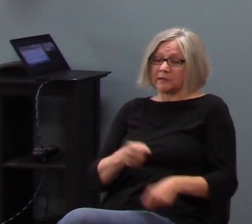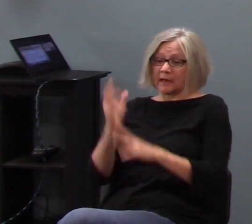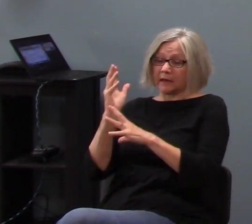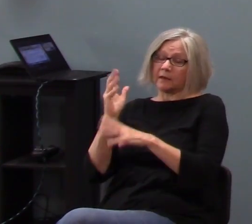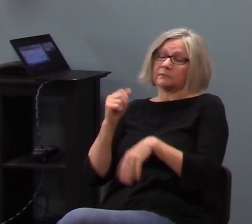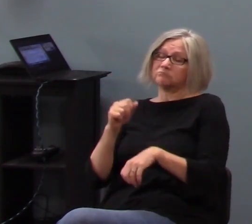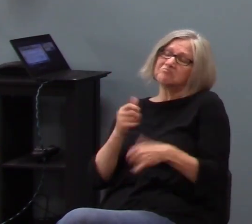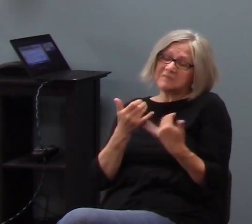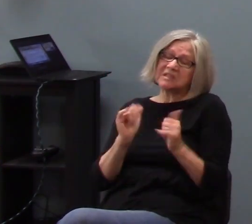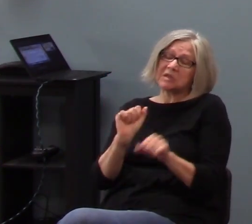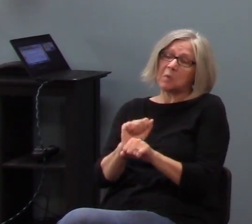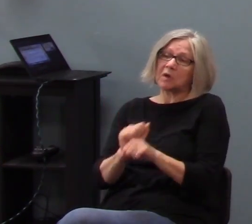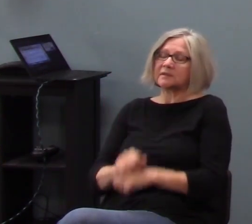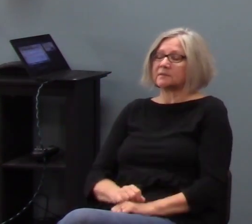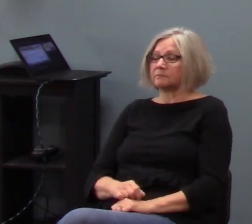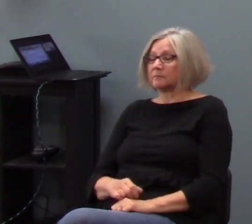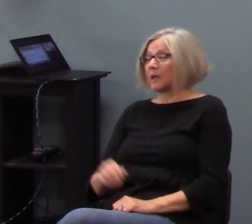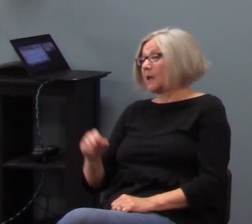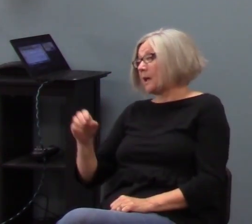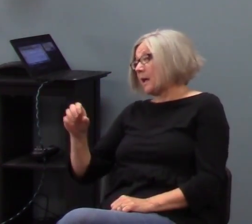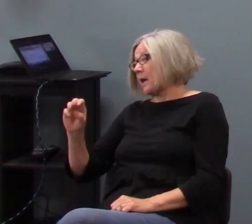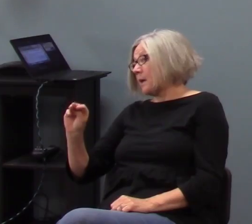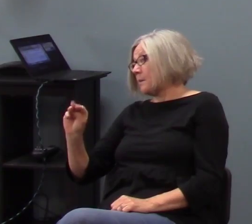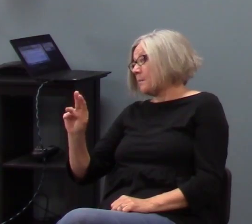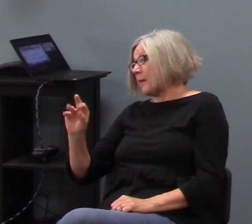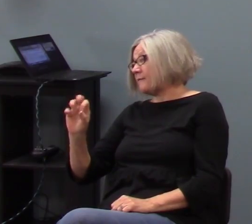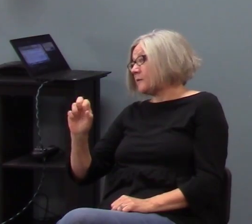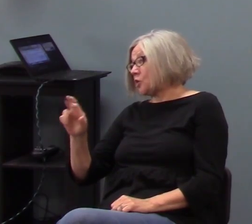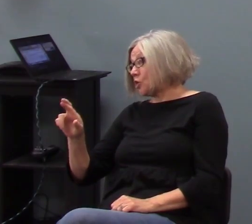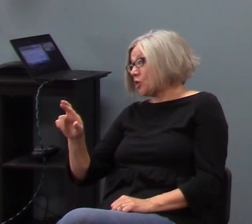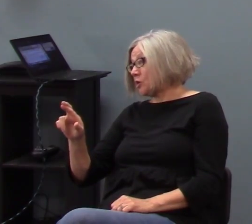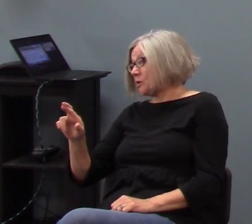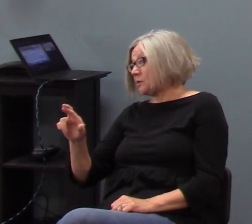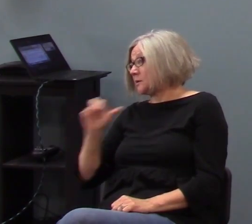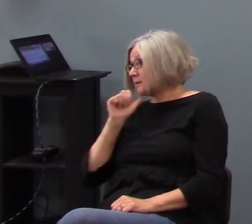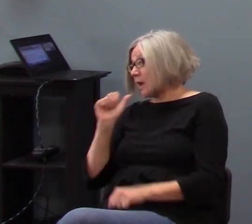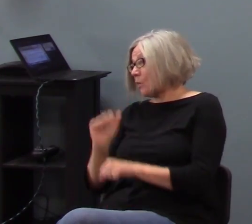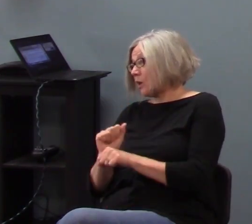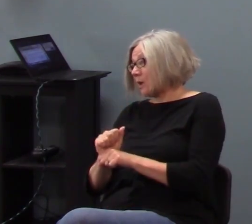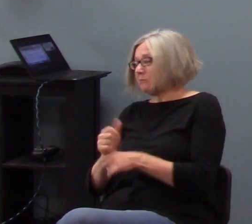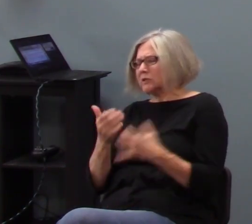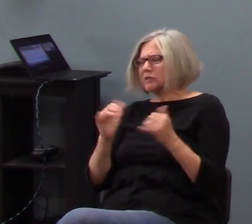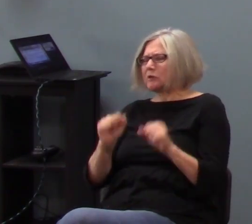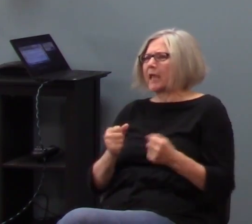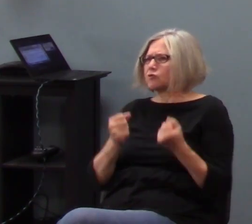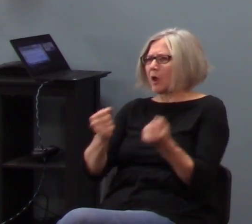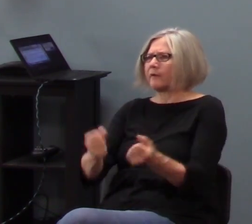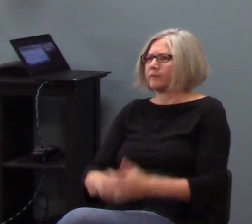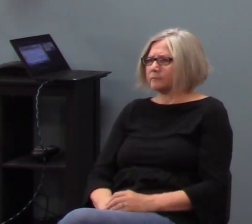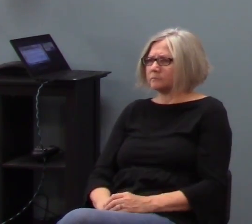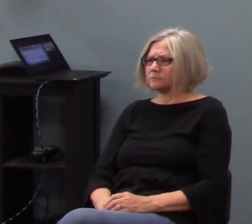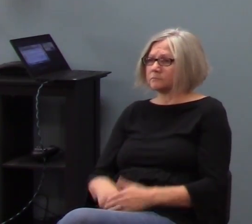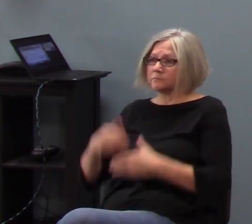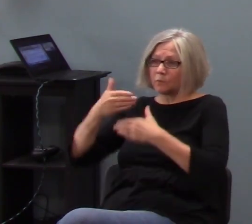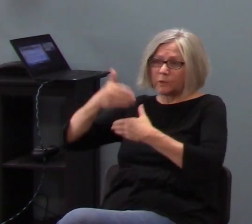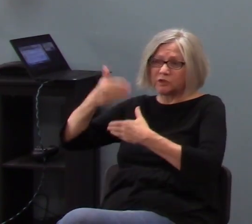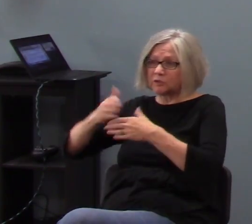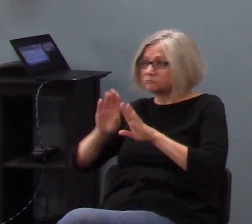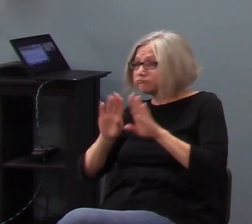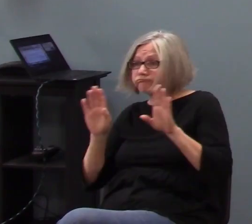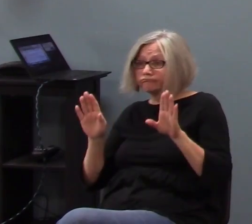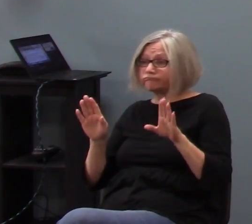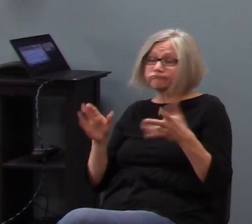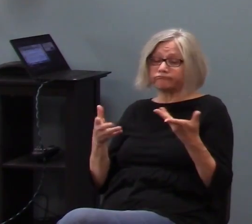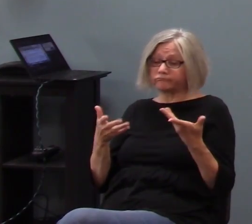If your muffler doesn't work, your Mustang still drives. If you don't have a roof or a windshield, it still works. If your seats are broken,